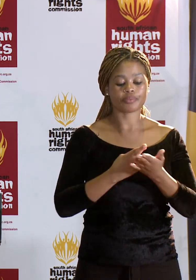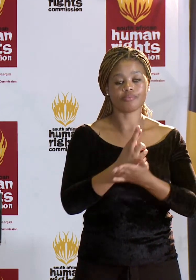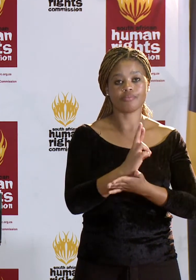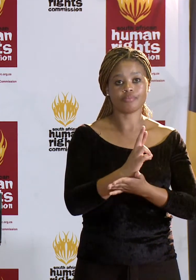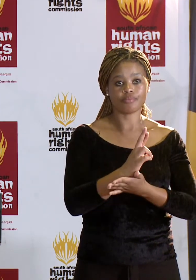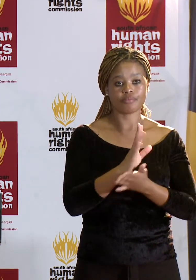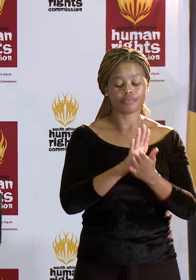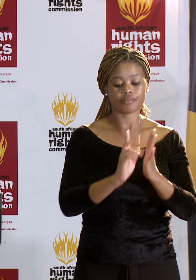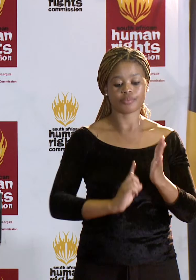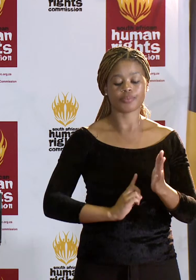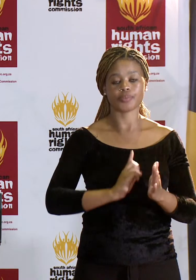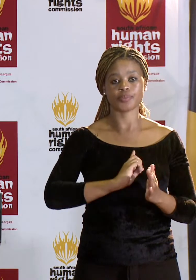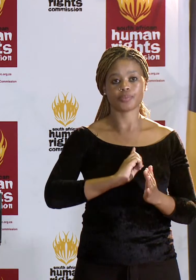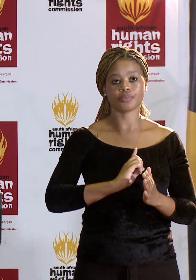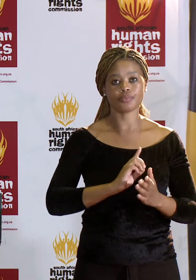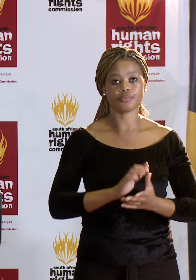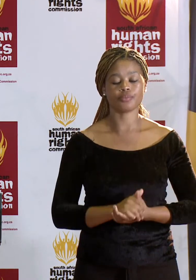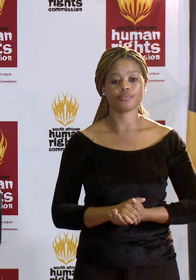dignity.